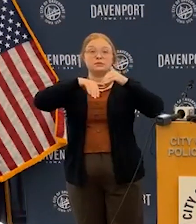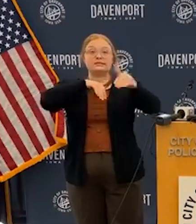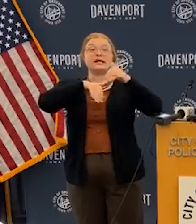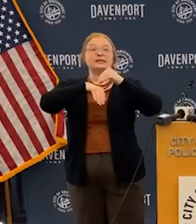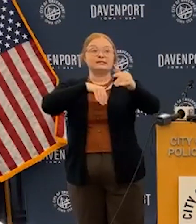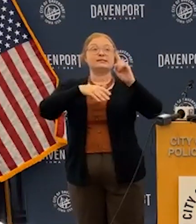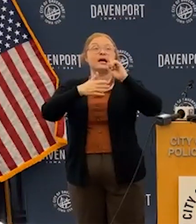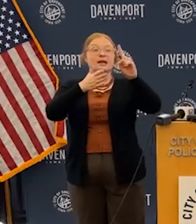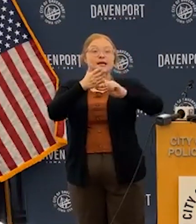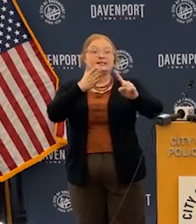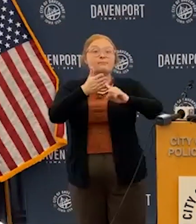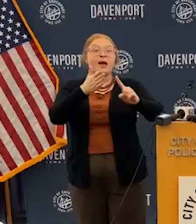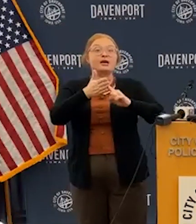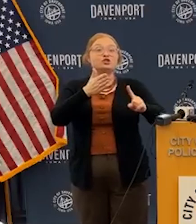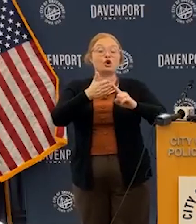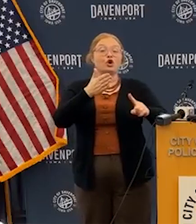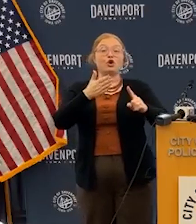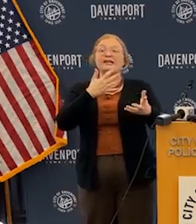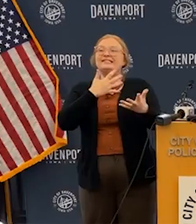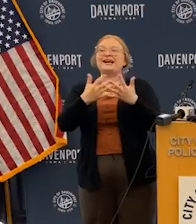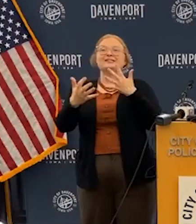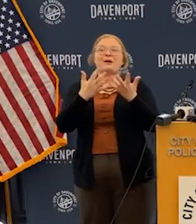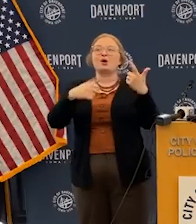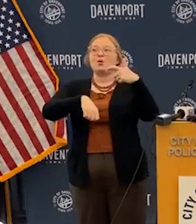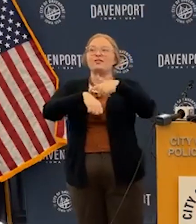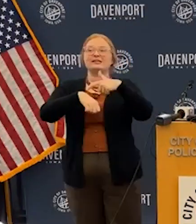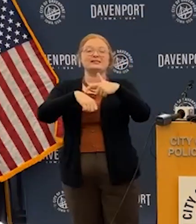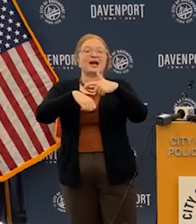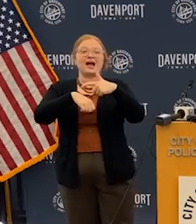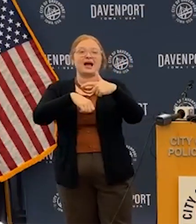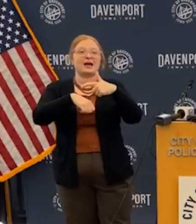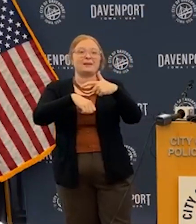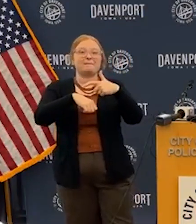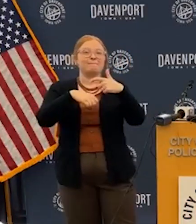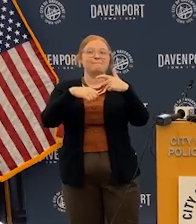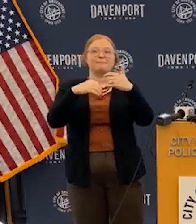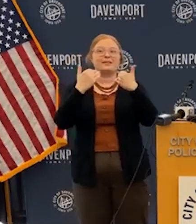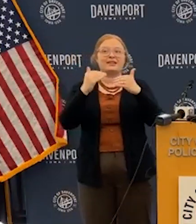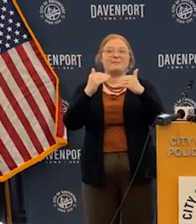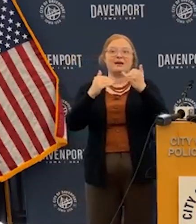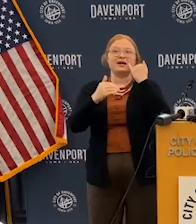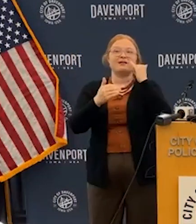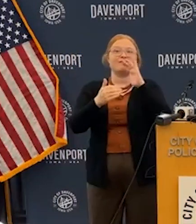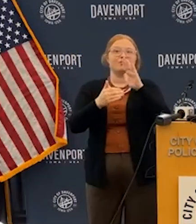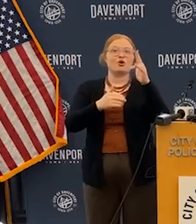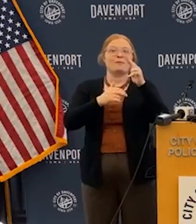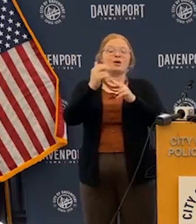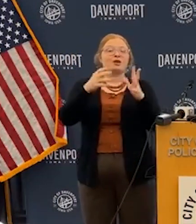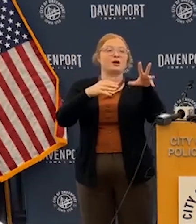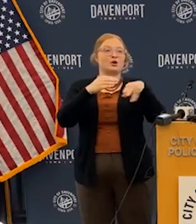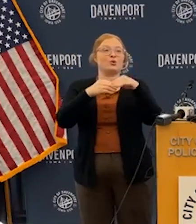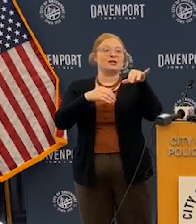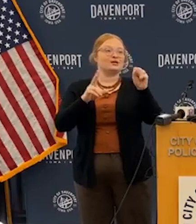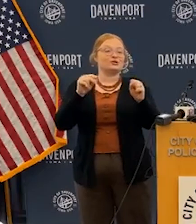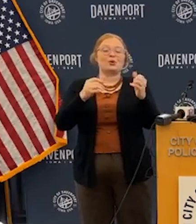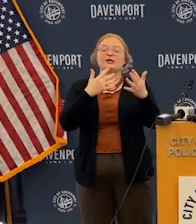right now to particular buildings. Understand, you can see there's a lot of old buildings, but